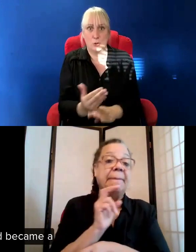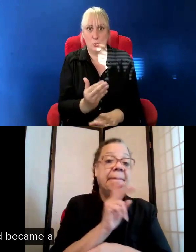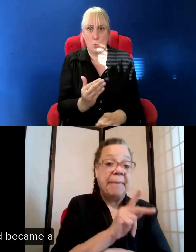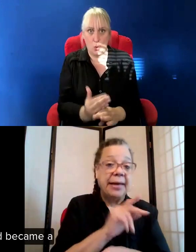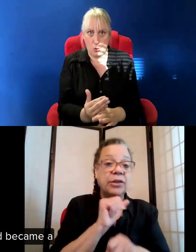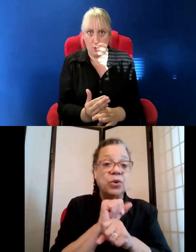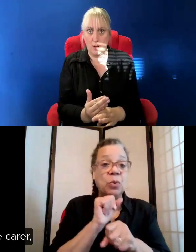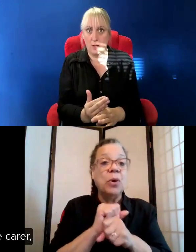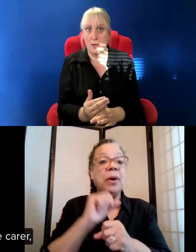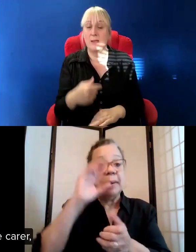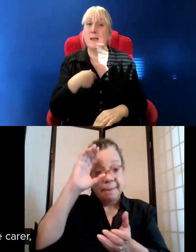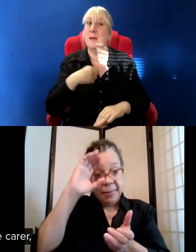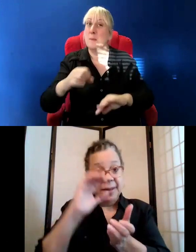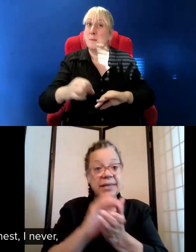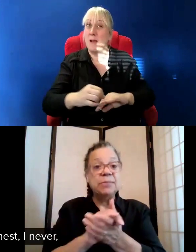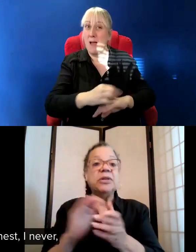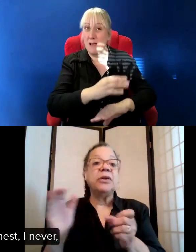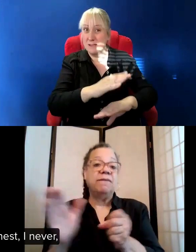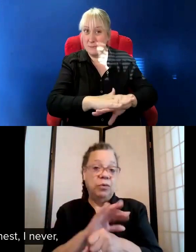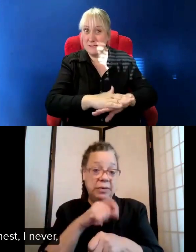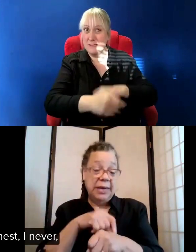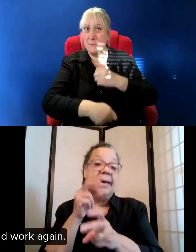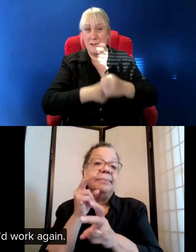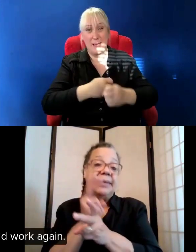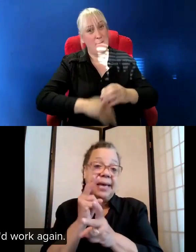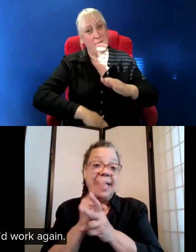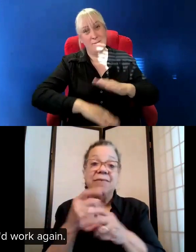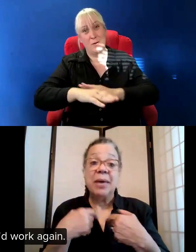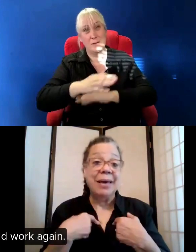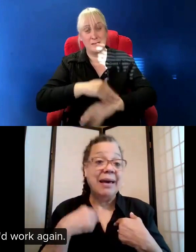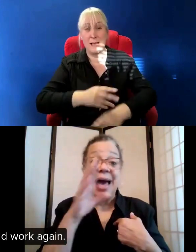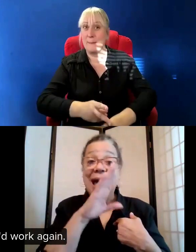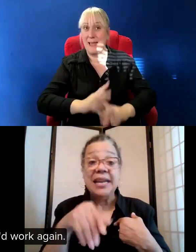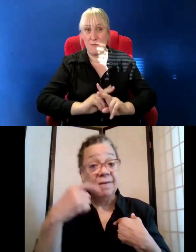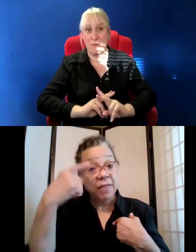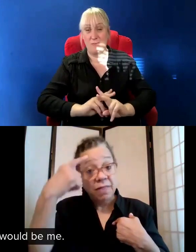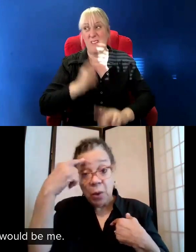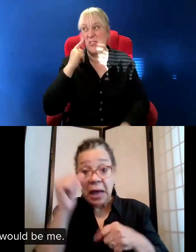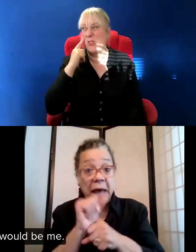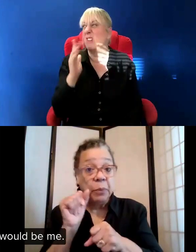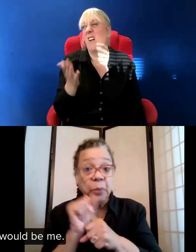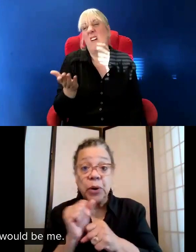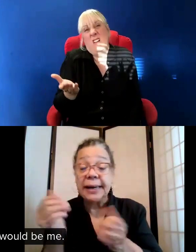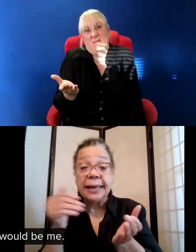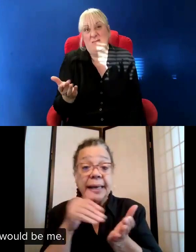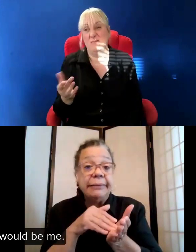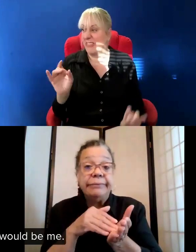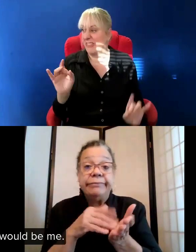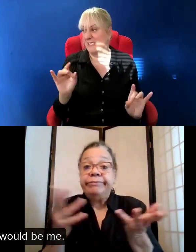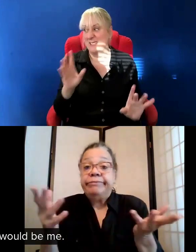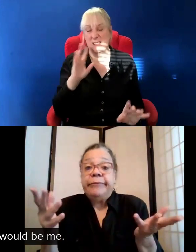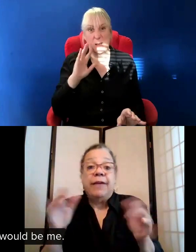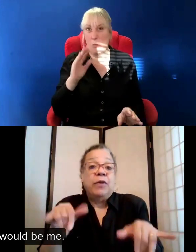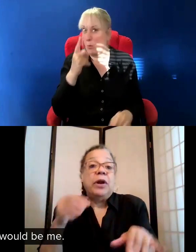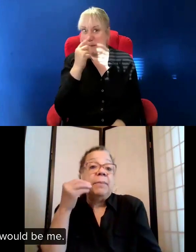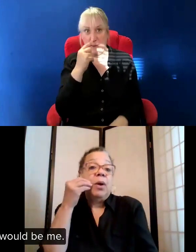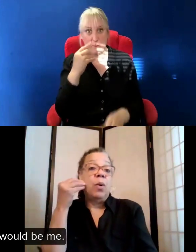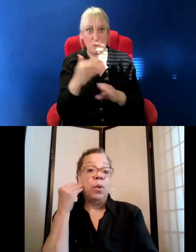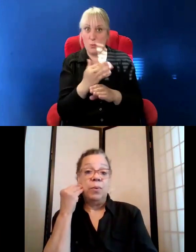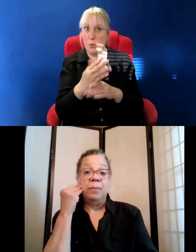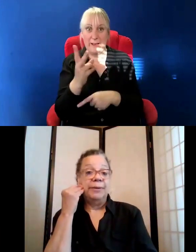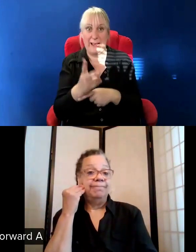My husband became a full-time carer, and if I'm honest, I never ever thought I'd work again. I thought that would be